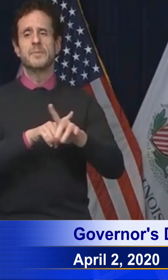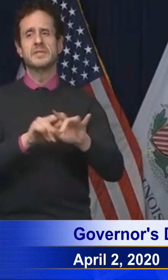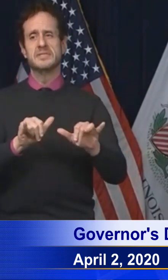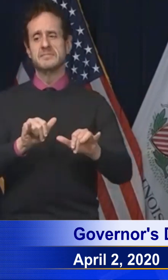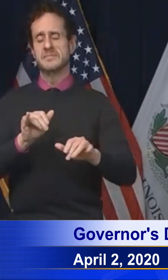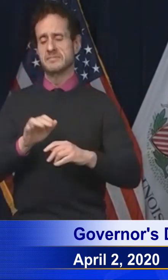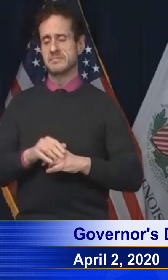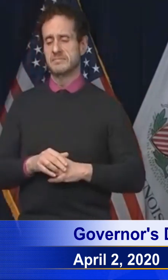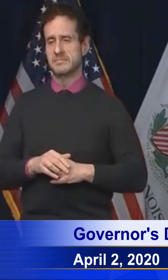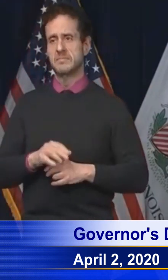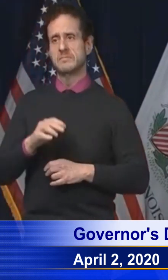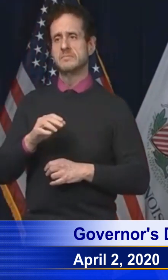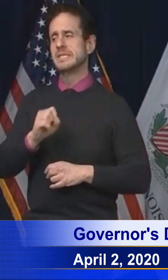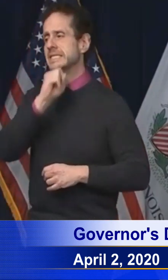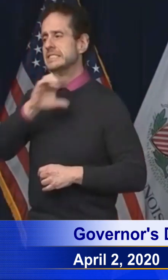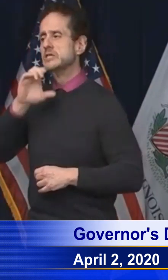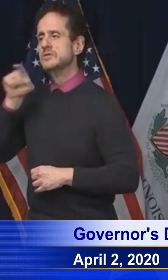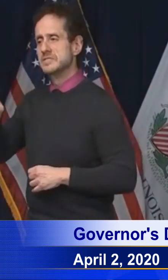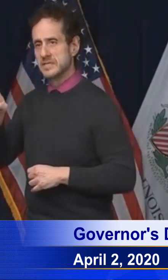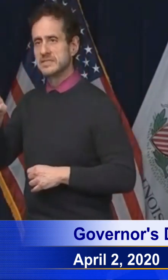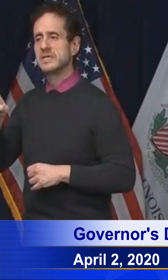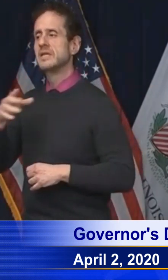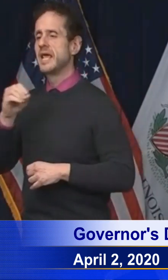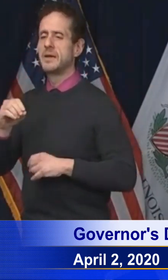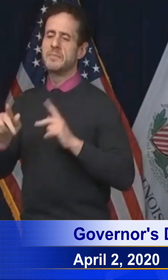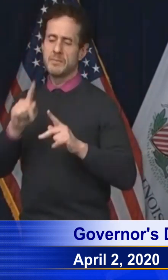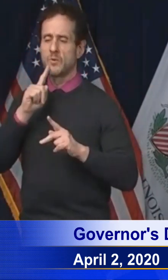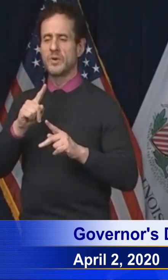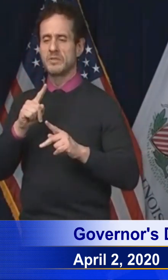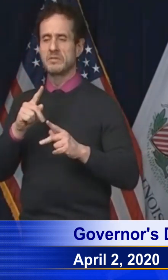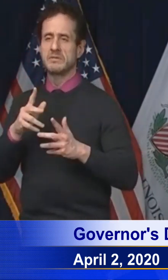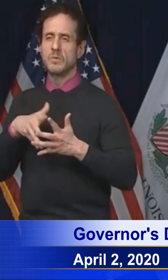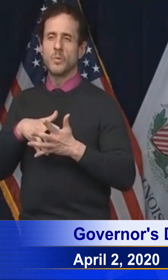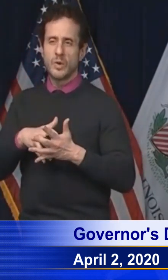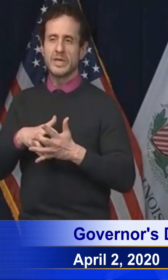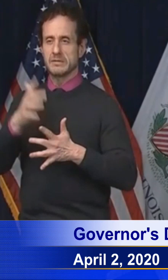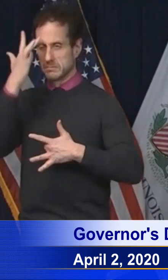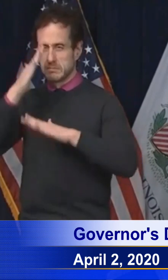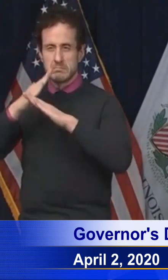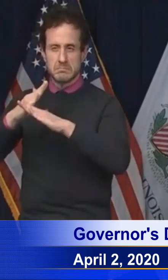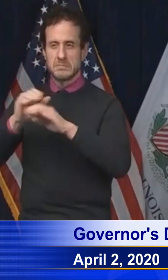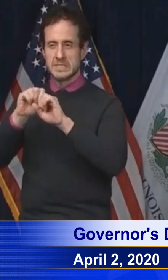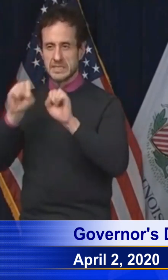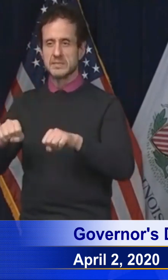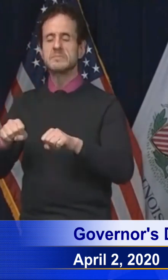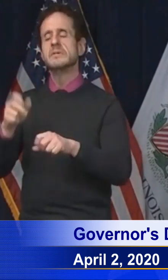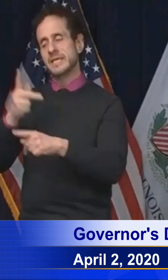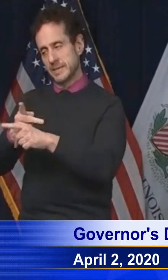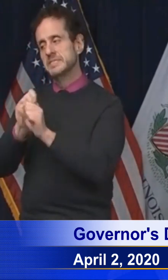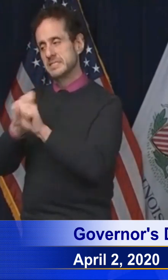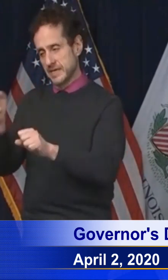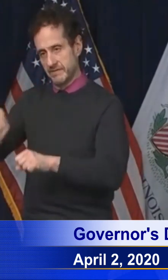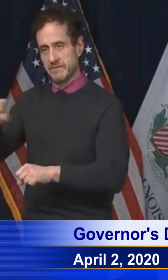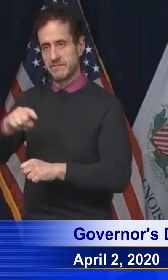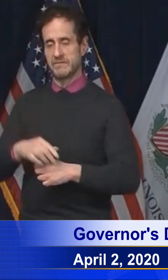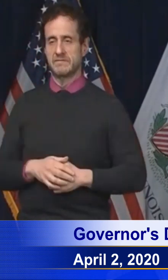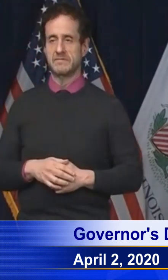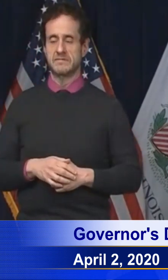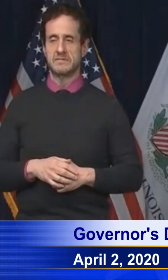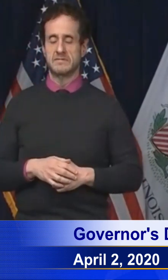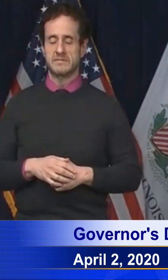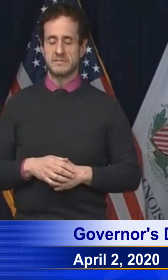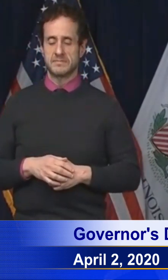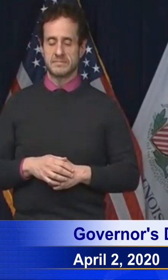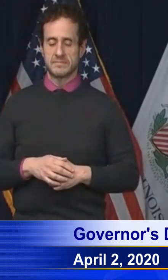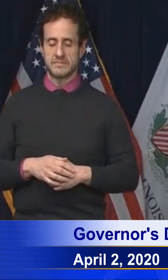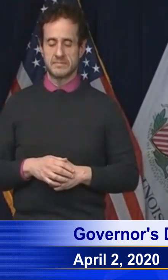residents, especially our older and immunocompromised residents, safe. Here's the thing. I've already taken